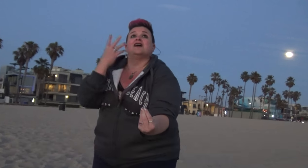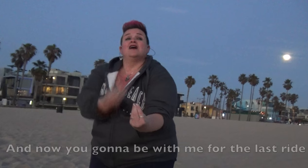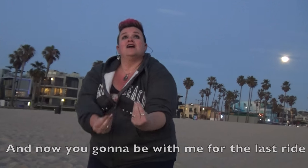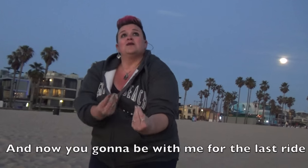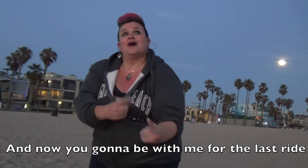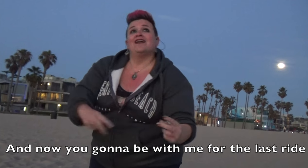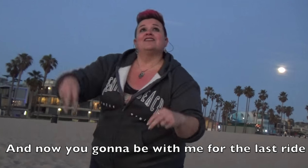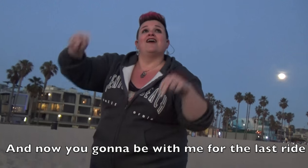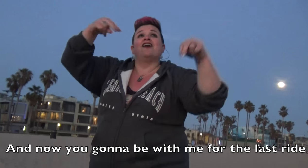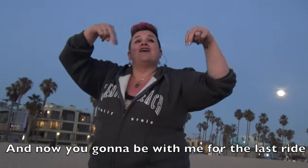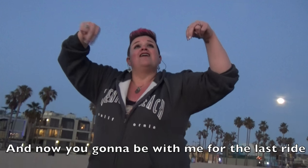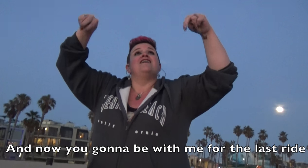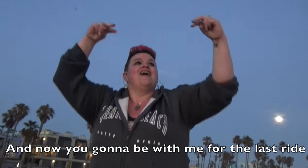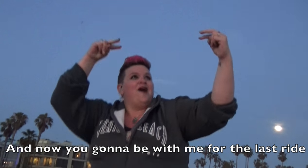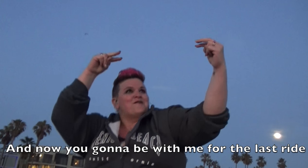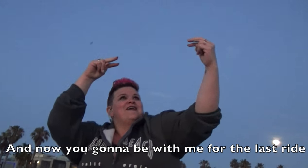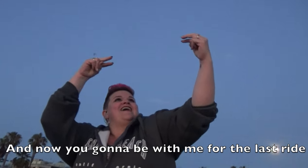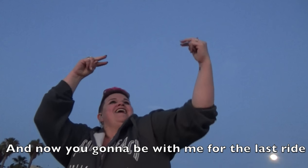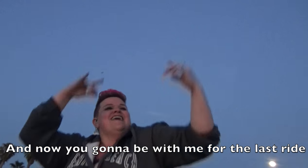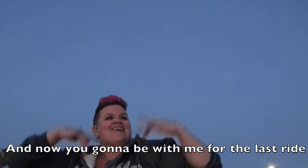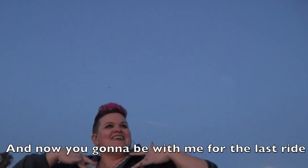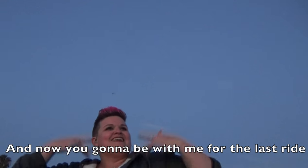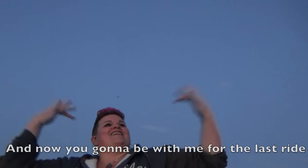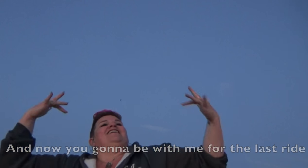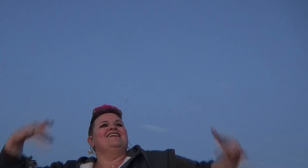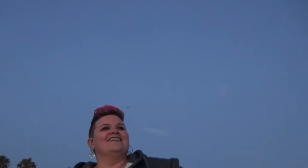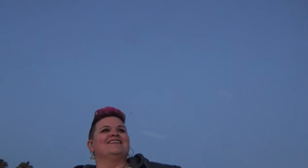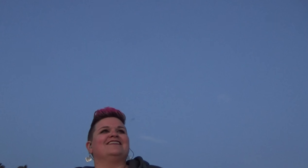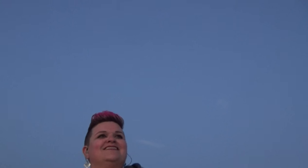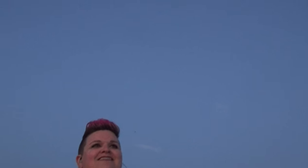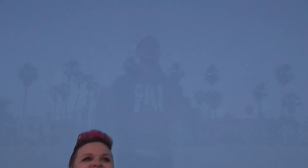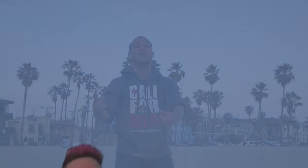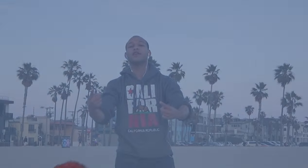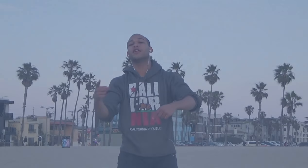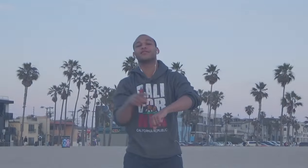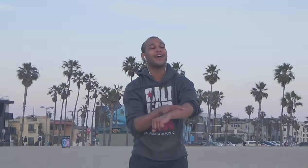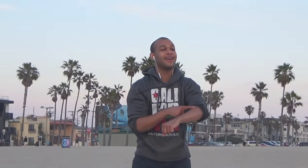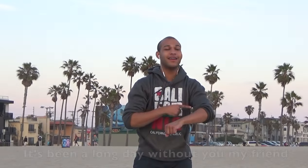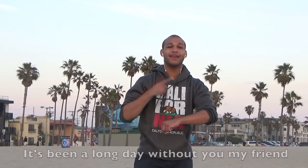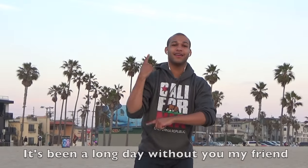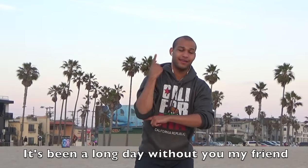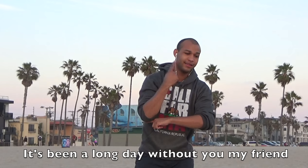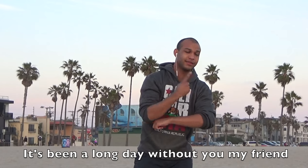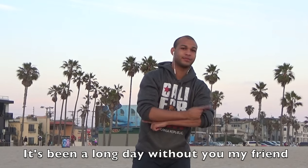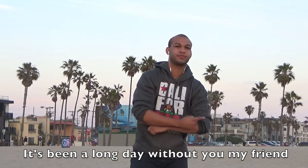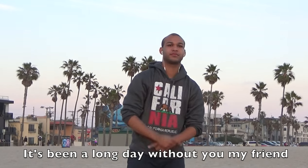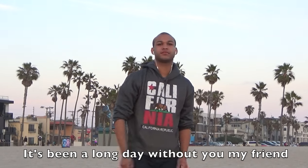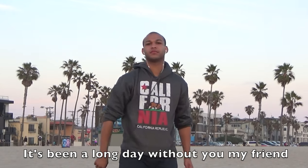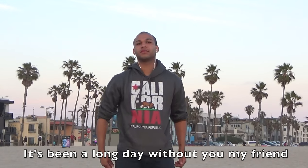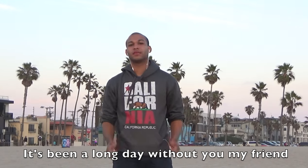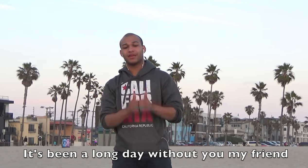be with me for the last run It's been a long day without you, my friend